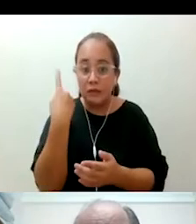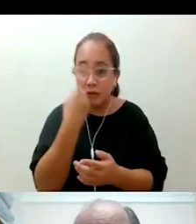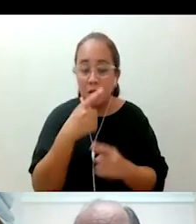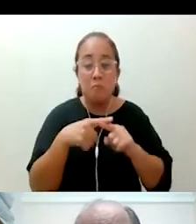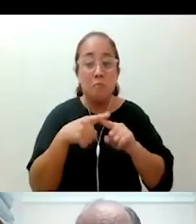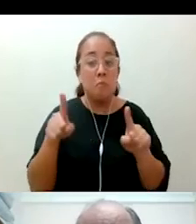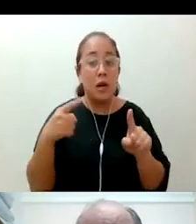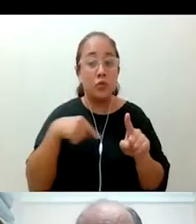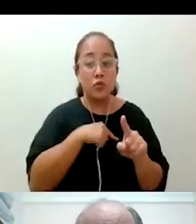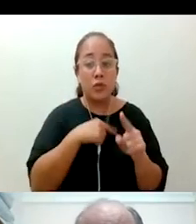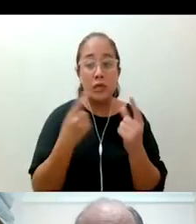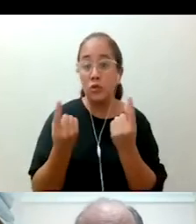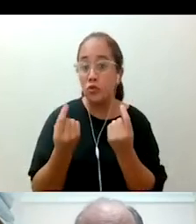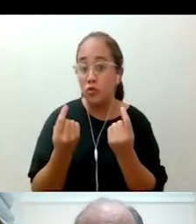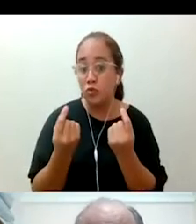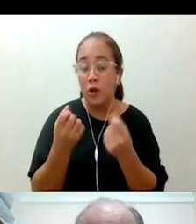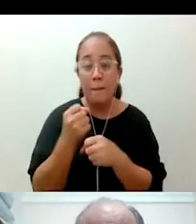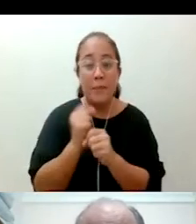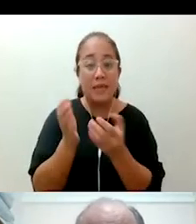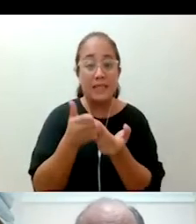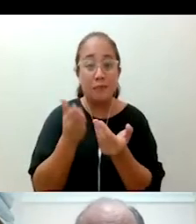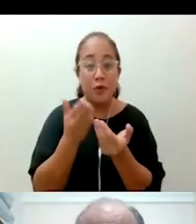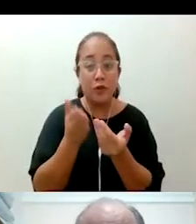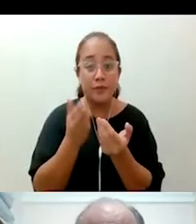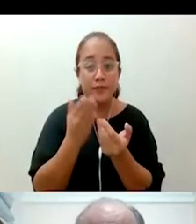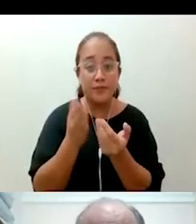to make it very simple